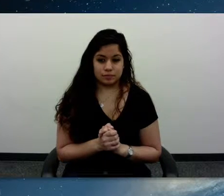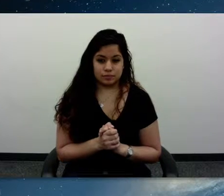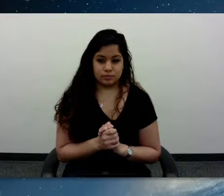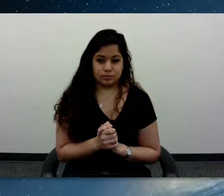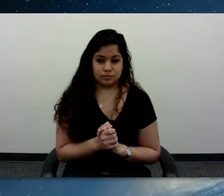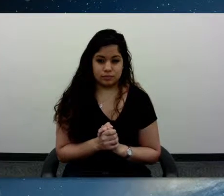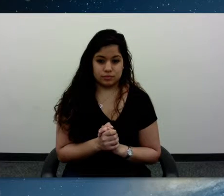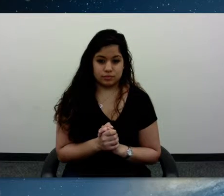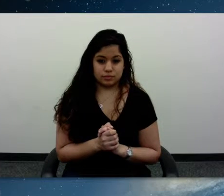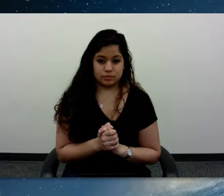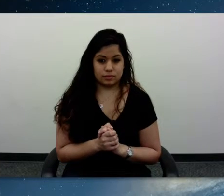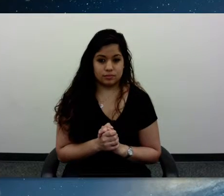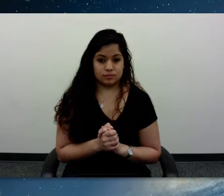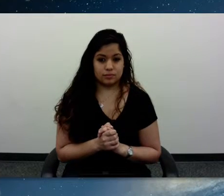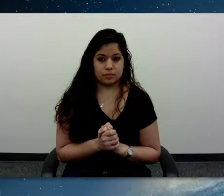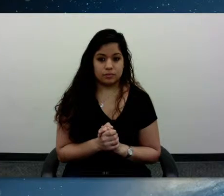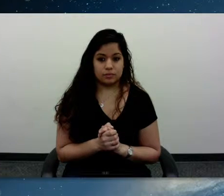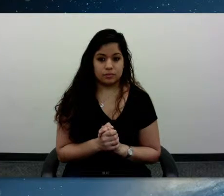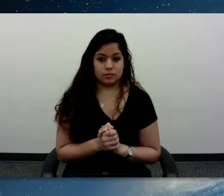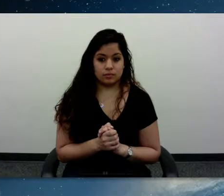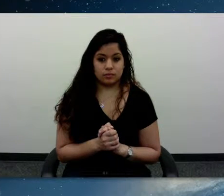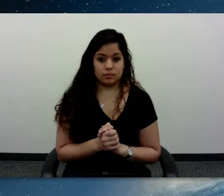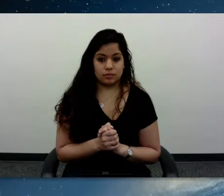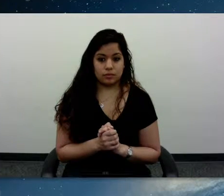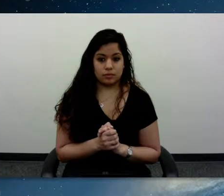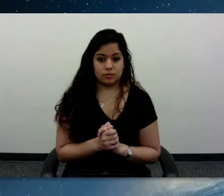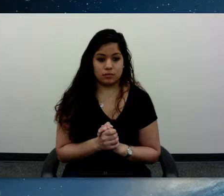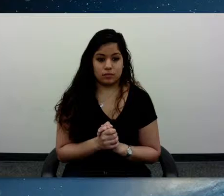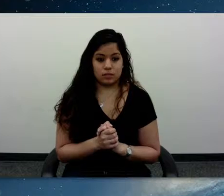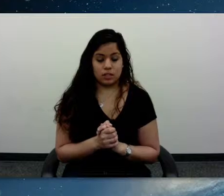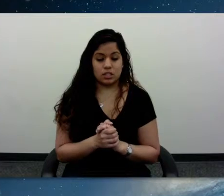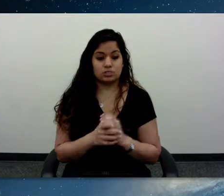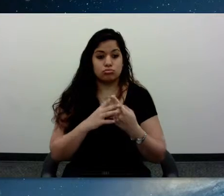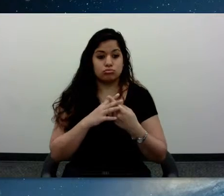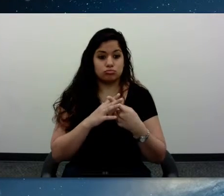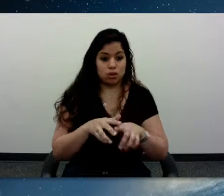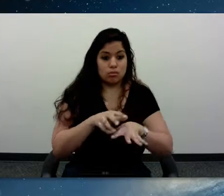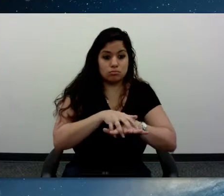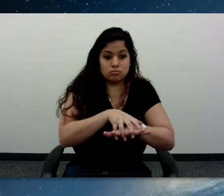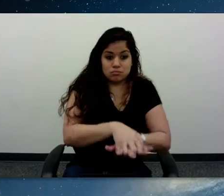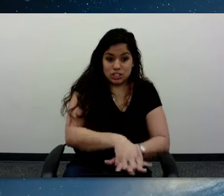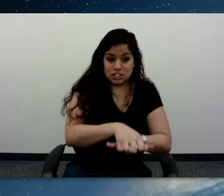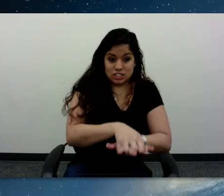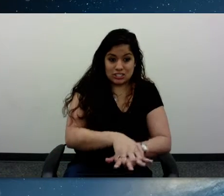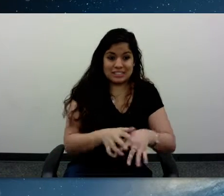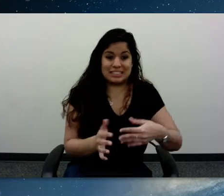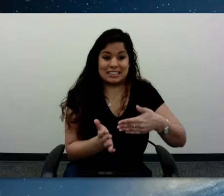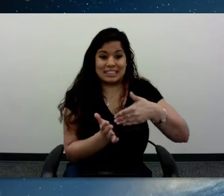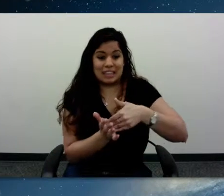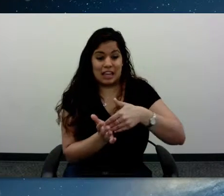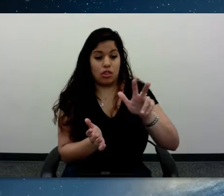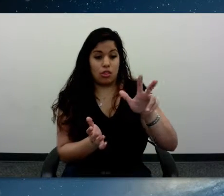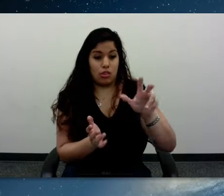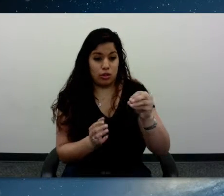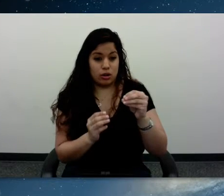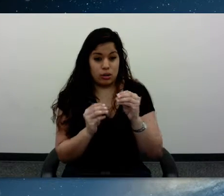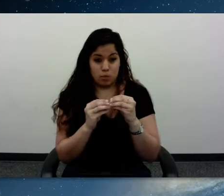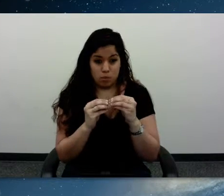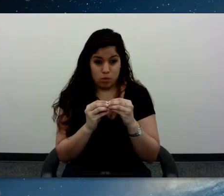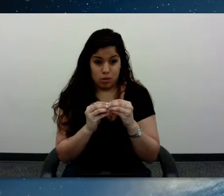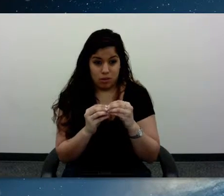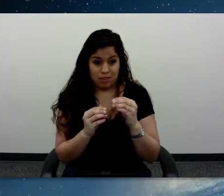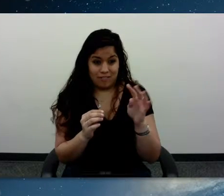And then fall. Then I'm going to go directly back into doing 30 more compressions. 1, 2,